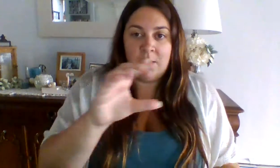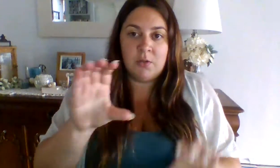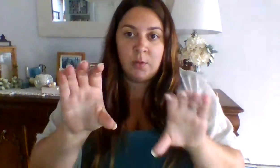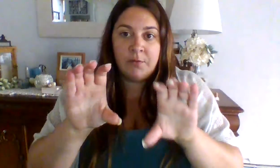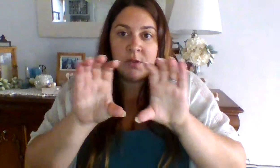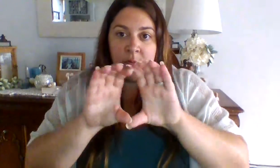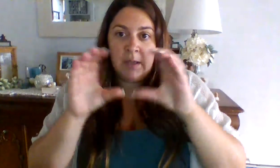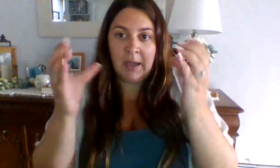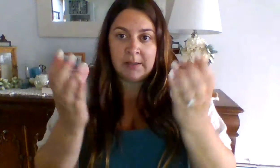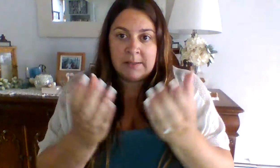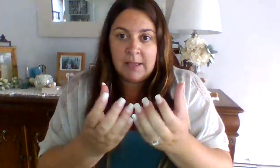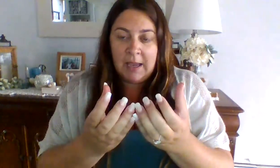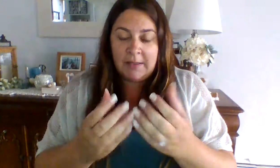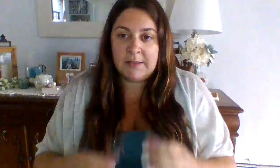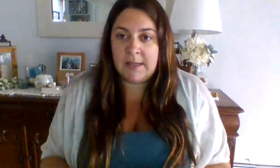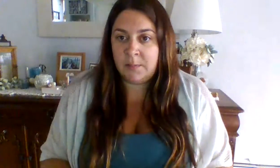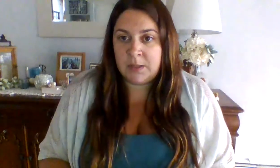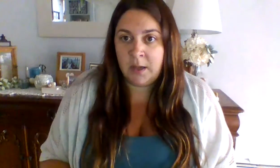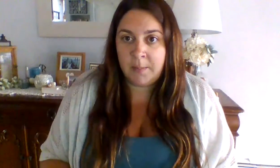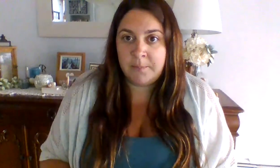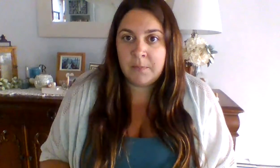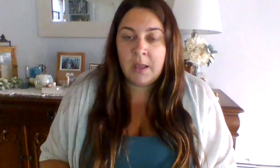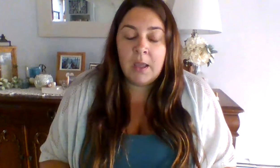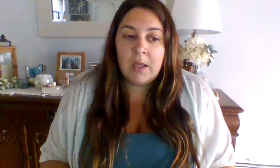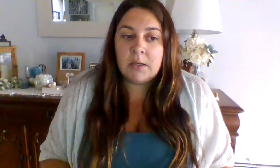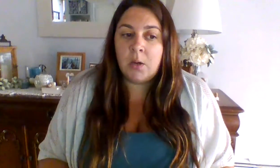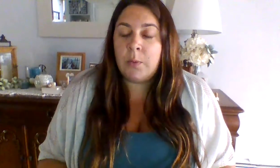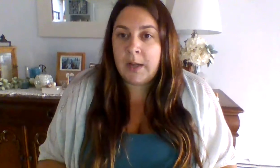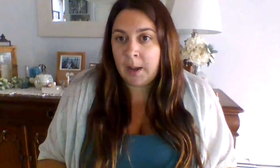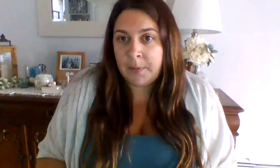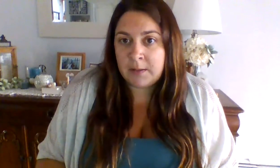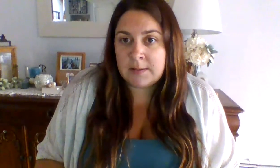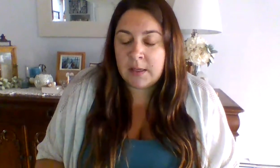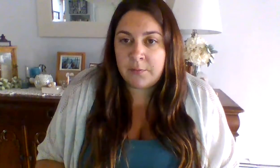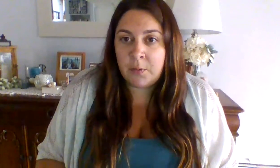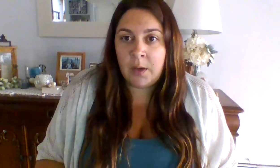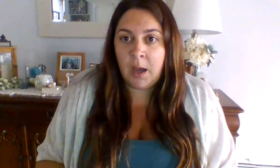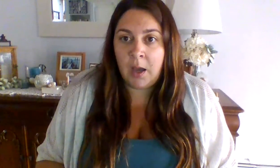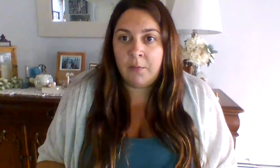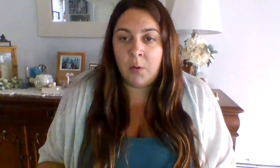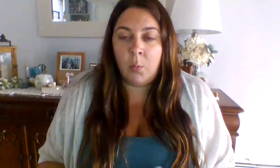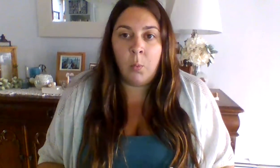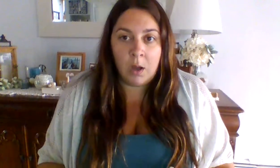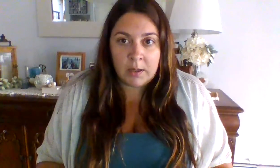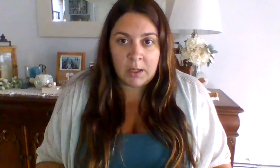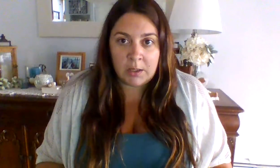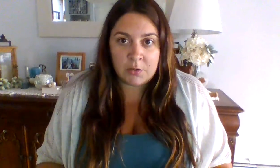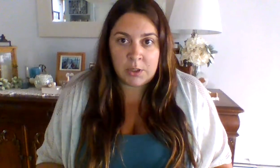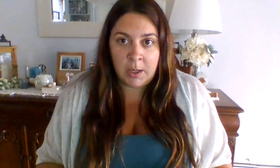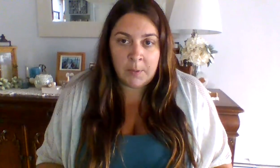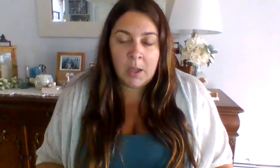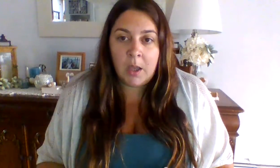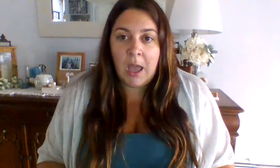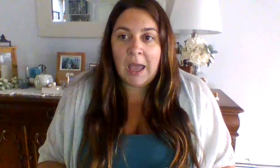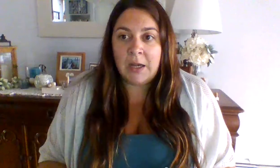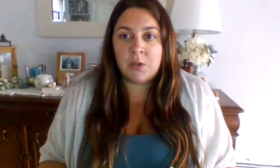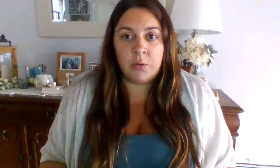because you have two hands at the same time. Now, what happens if you have one hand shape and it's only